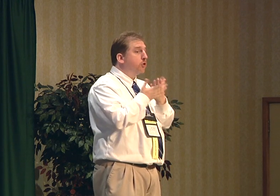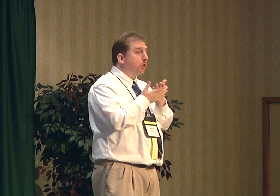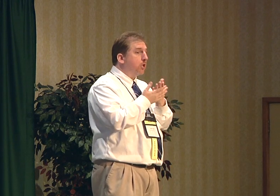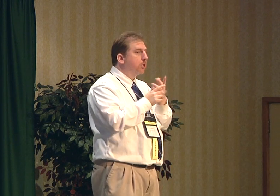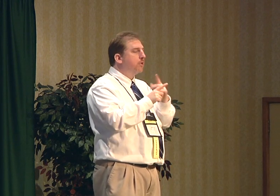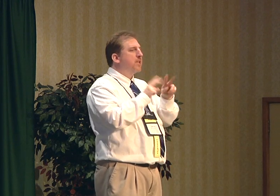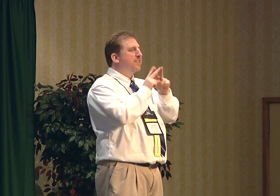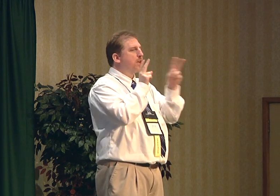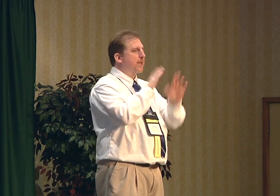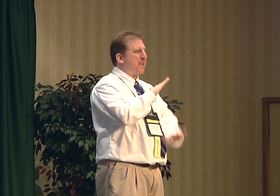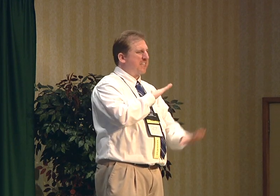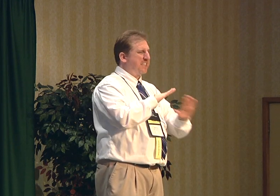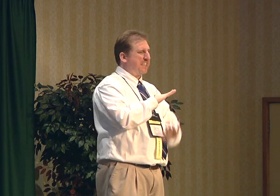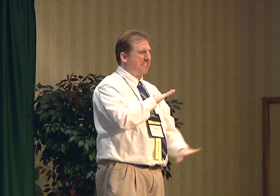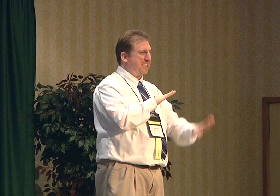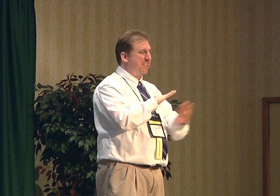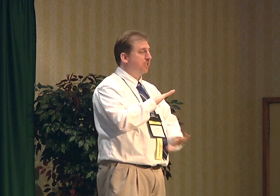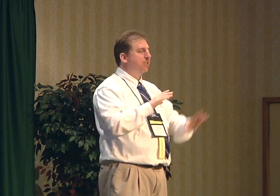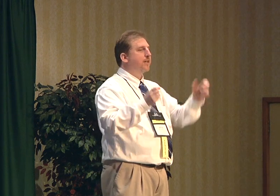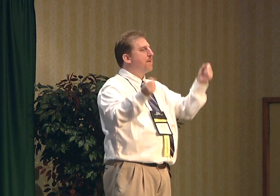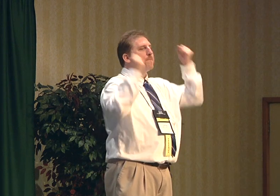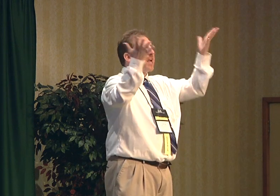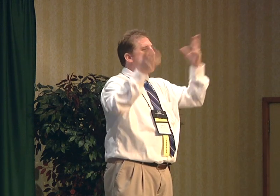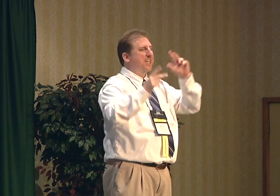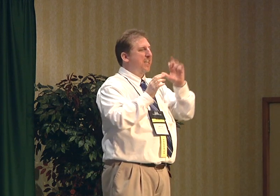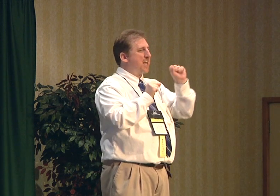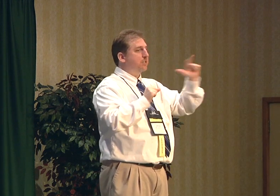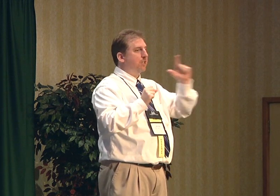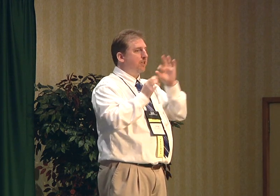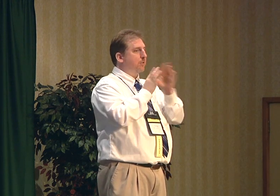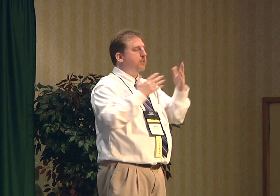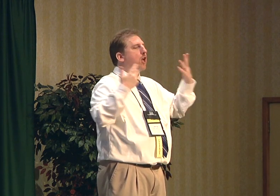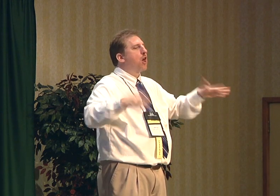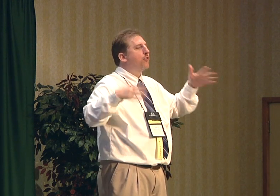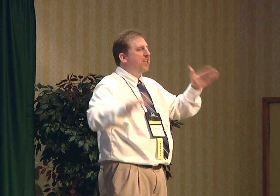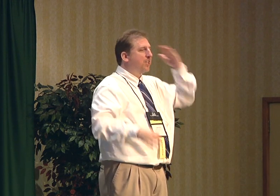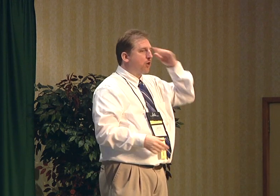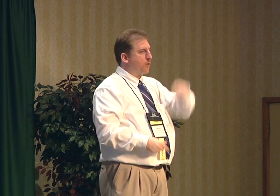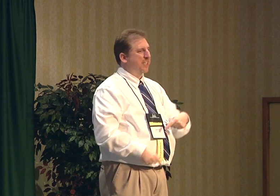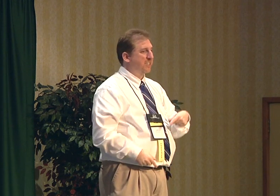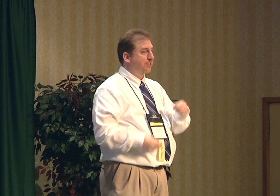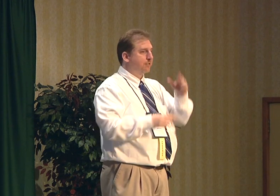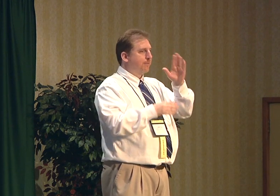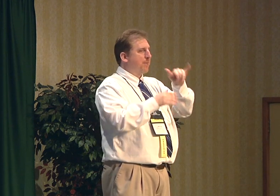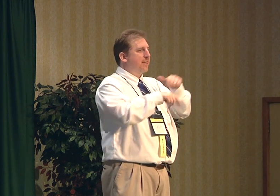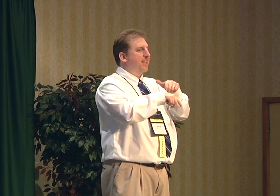And I looked over the course, it's very good, but it is very basic. Many of the ASL interpreters already know the